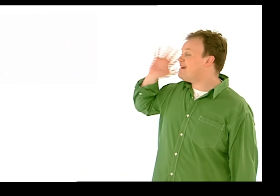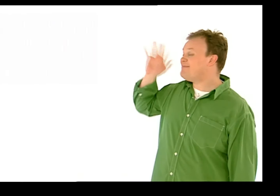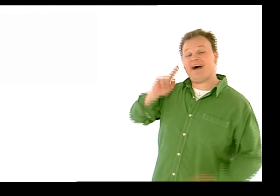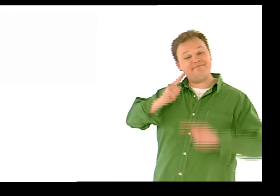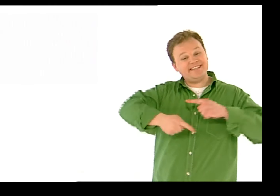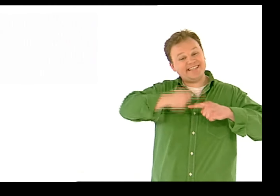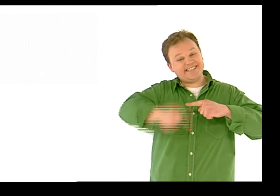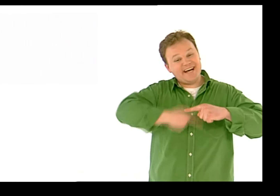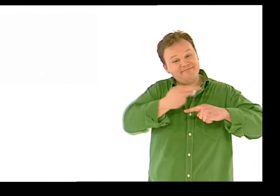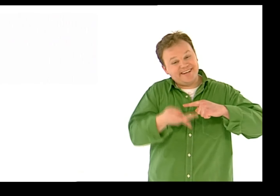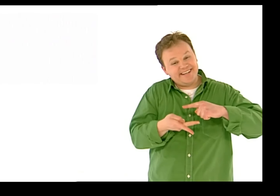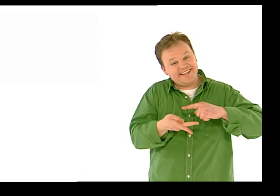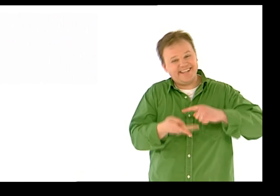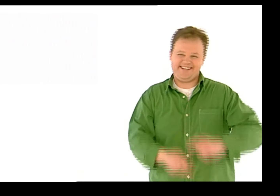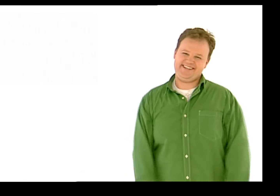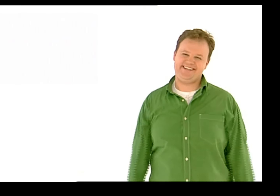Bye-bye, Mr. Tumble!